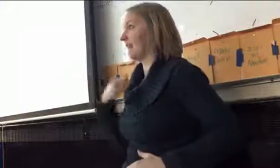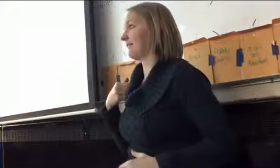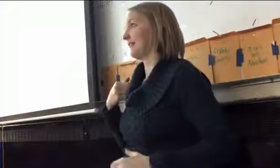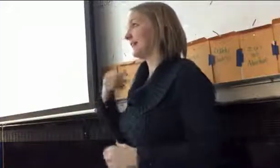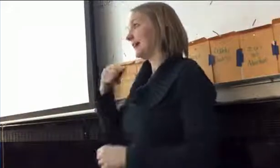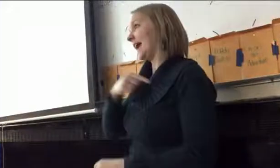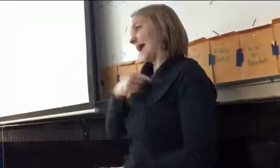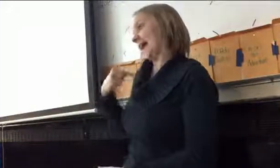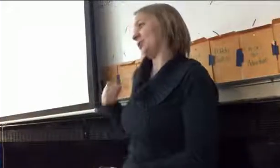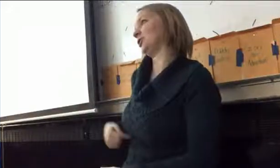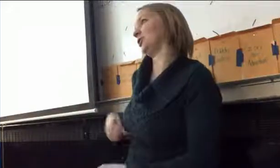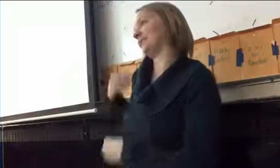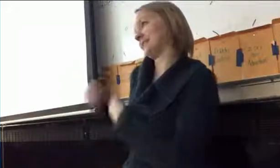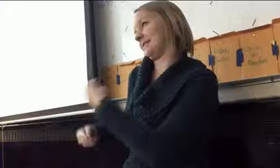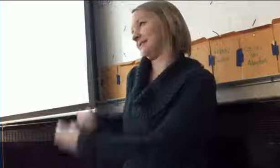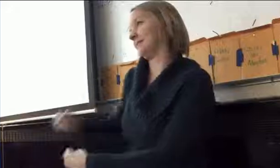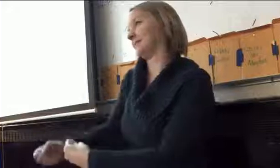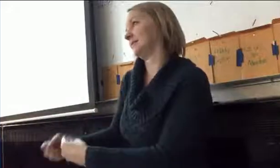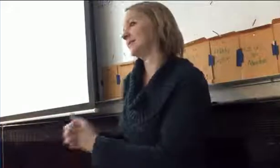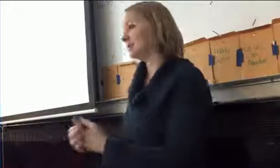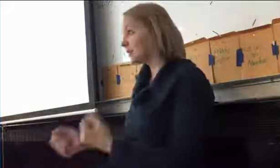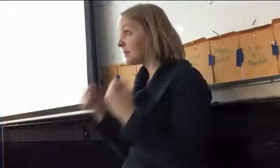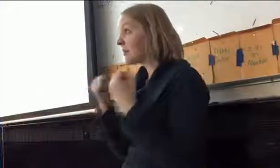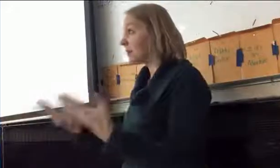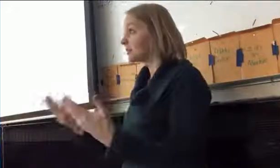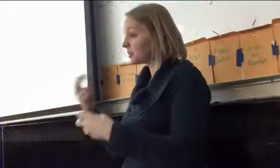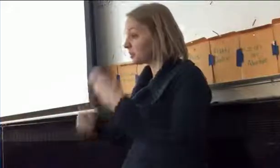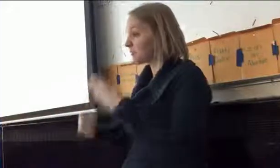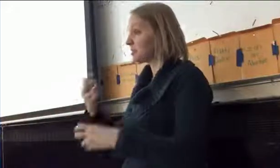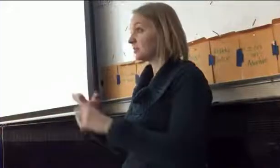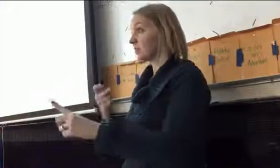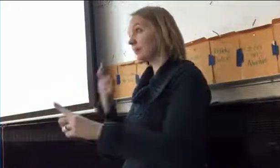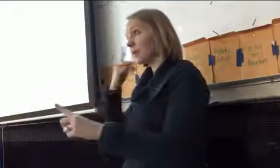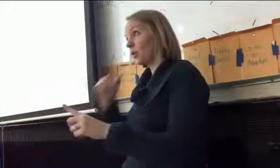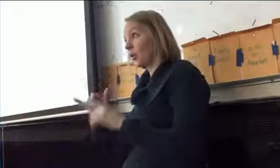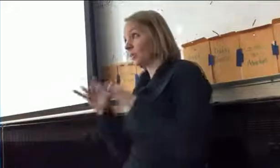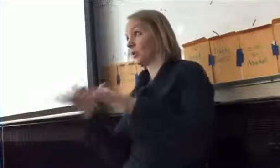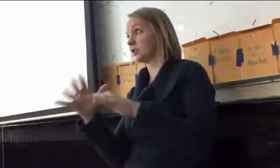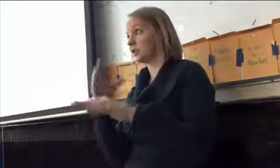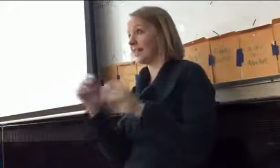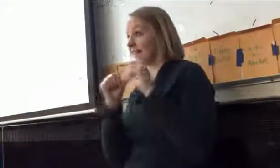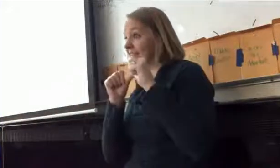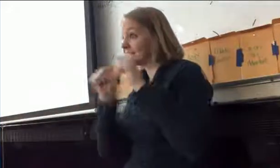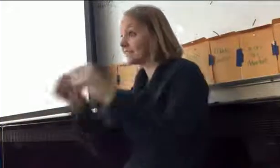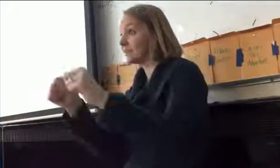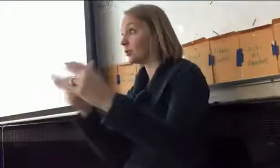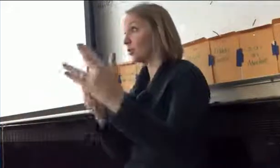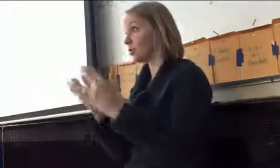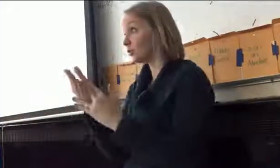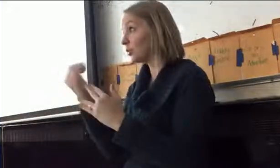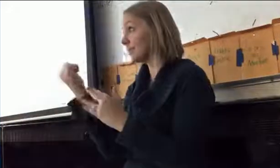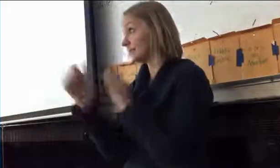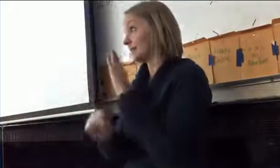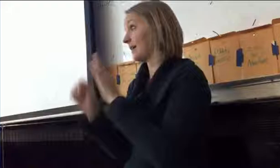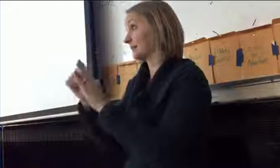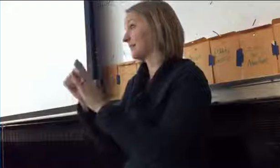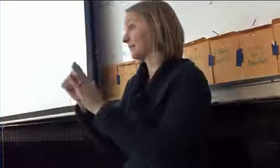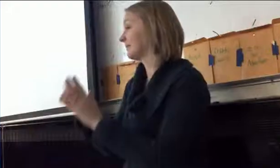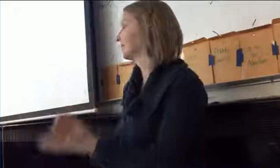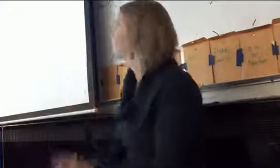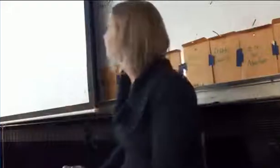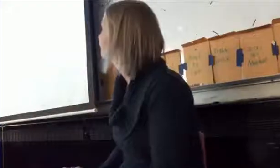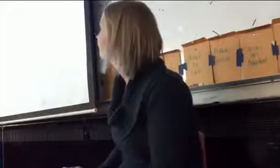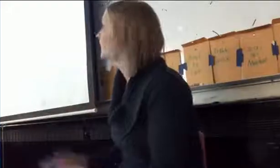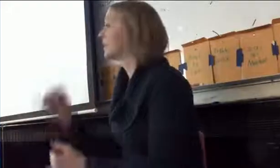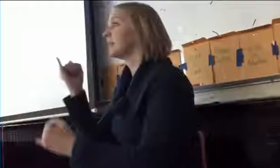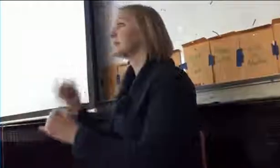descent. So you have a bunch of different problems that really stem out of the gold rush and continuing on through this time period. Now the